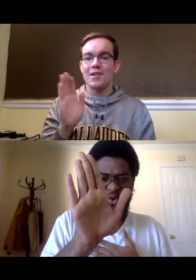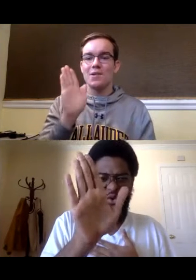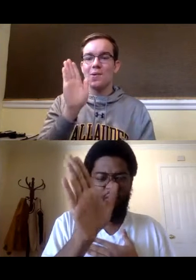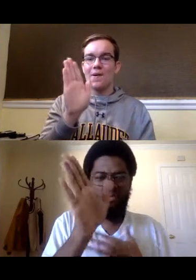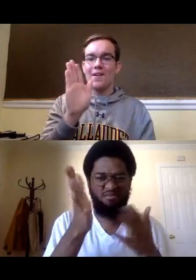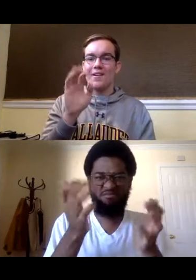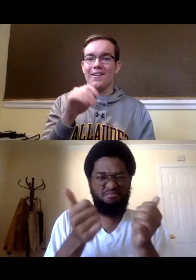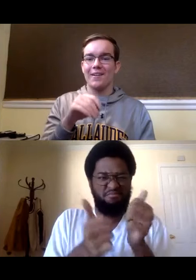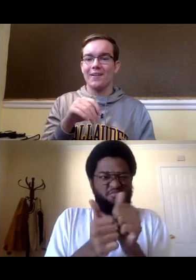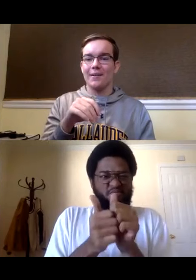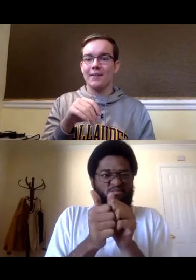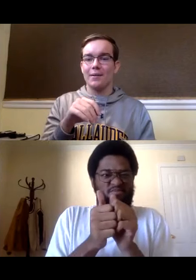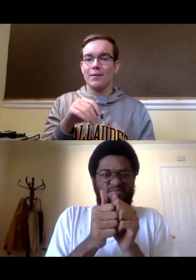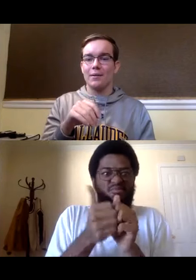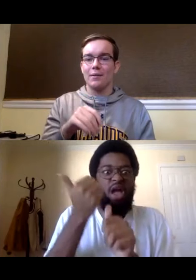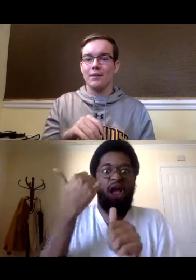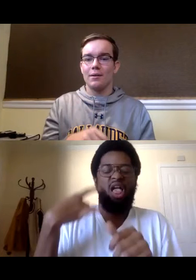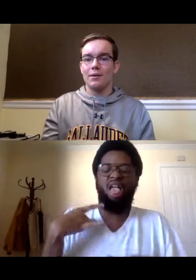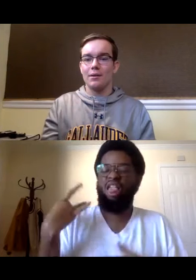is your